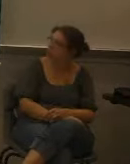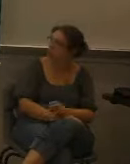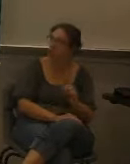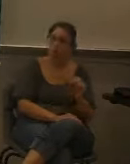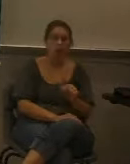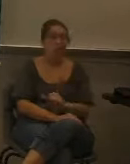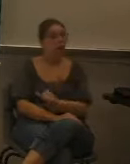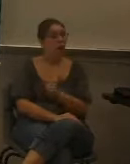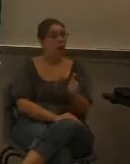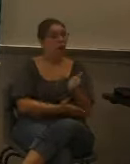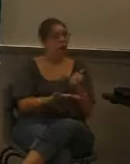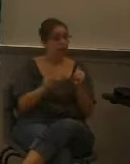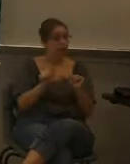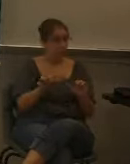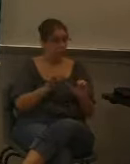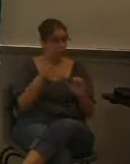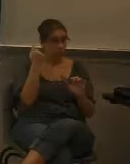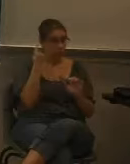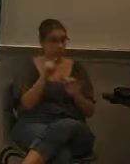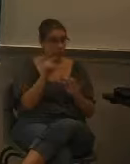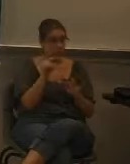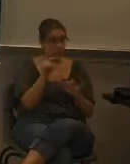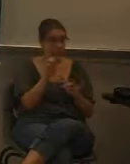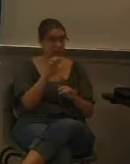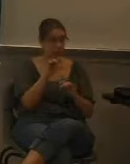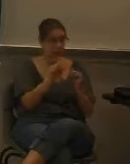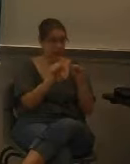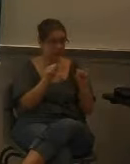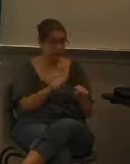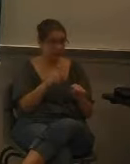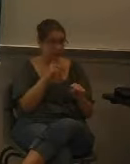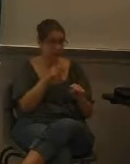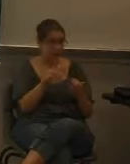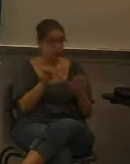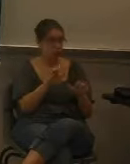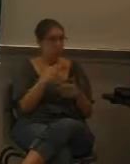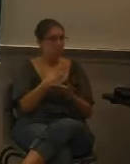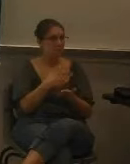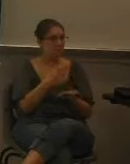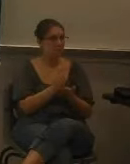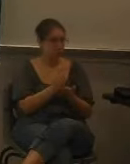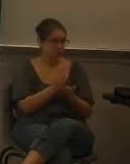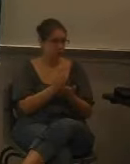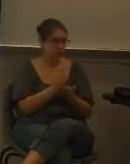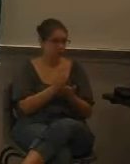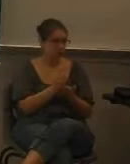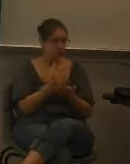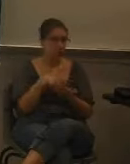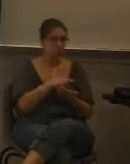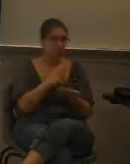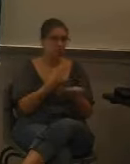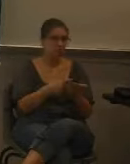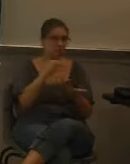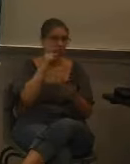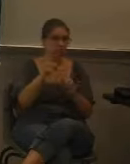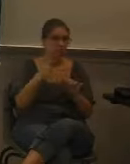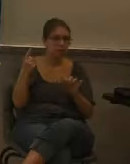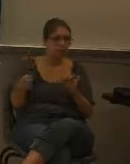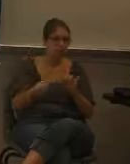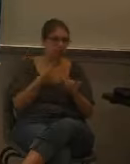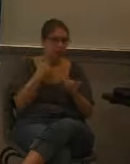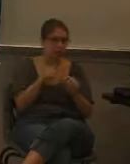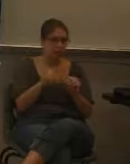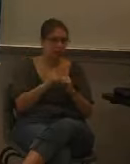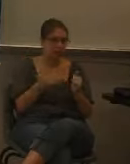Another thing you can do for ecosystems is just do budgets. That is, so we've talked about nutrient cycling in terms of